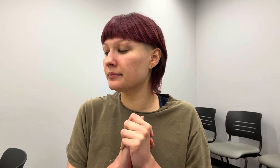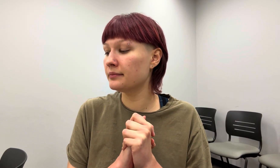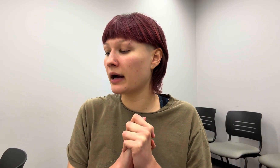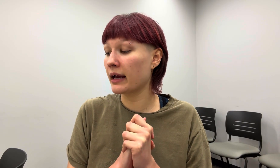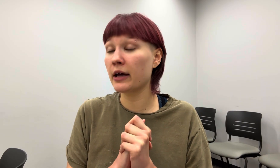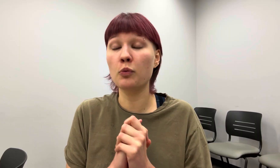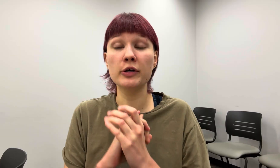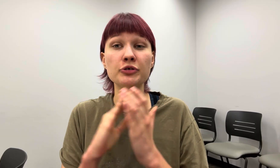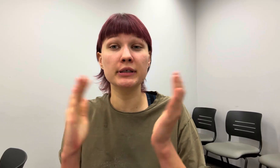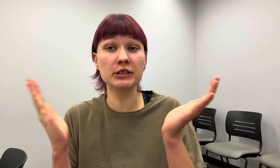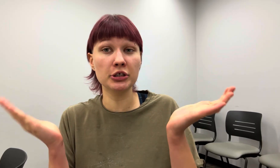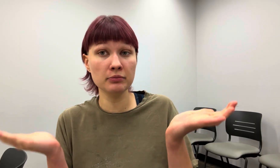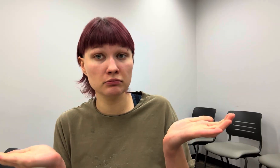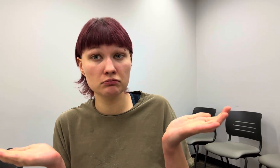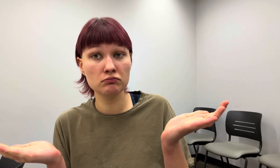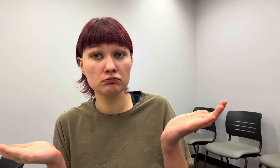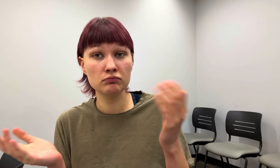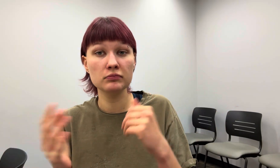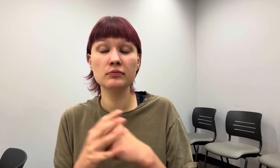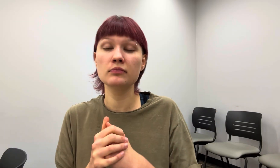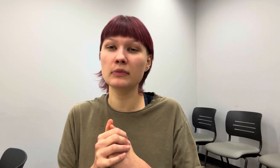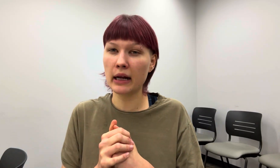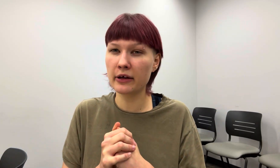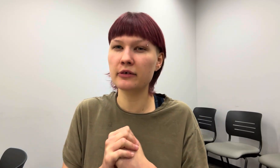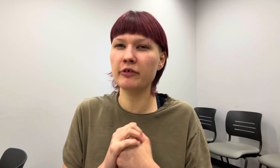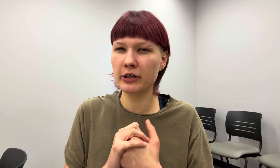I had one transition that I could very